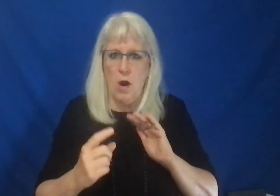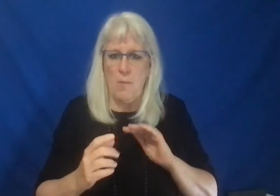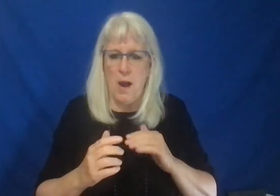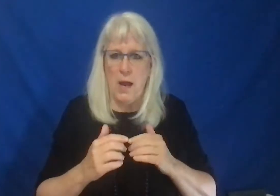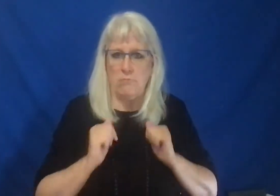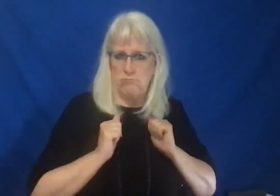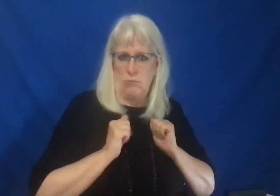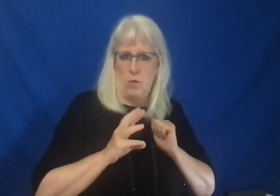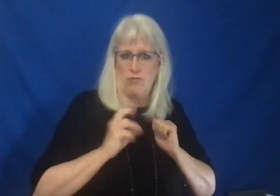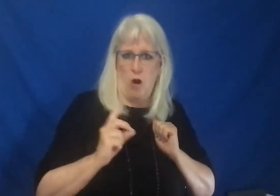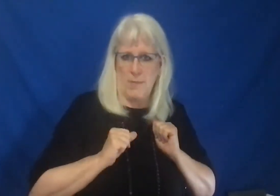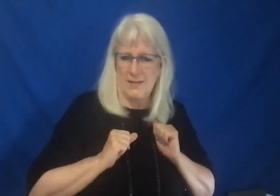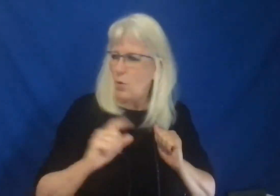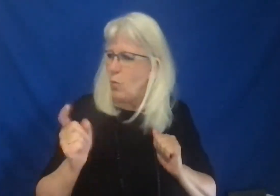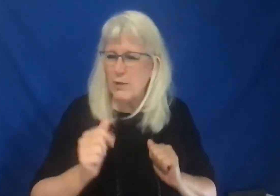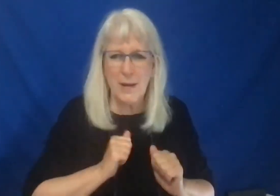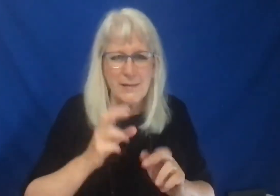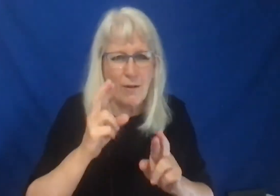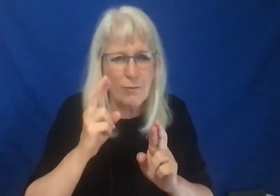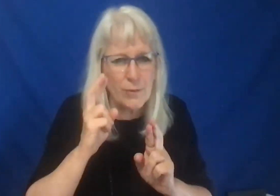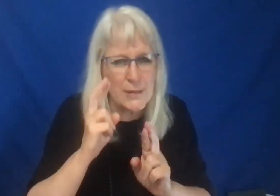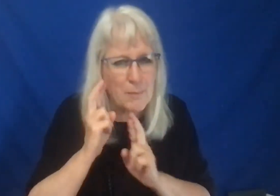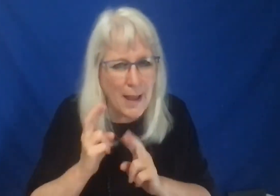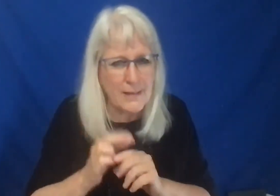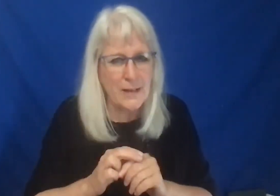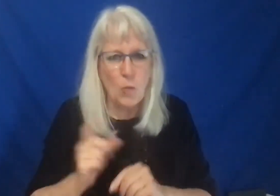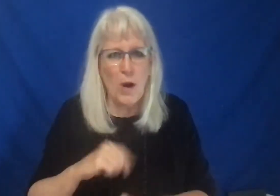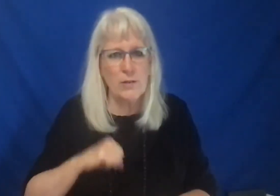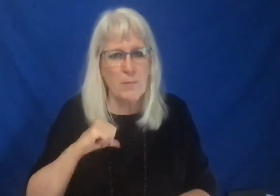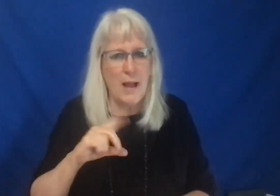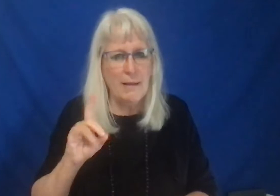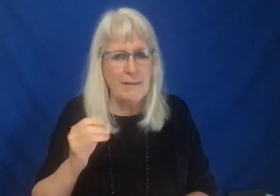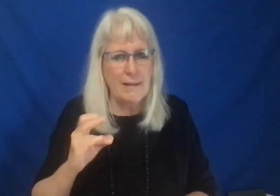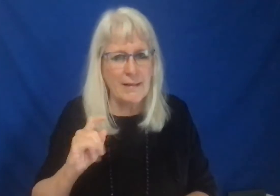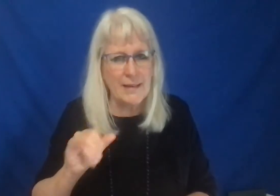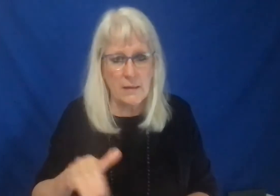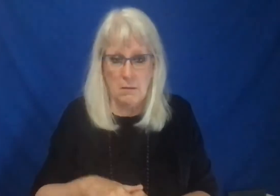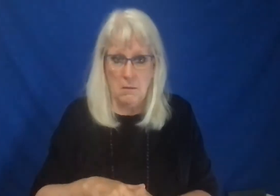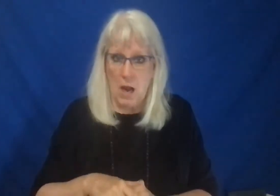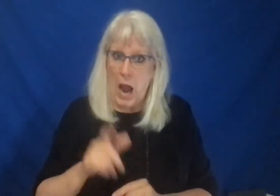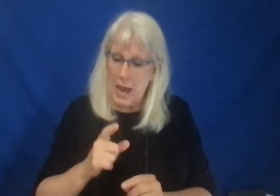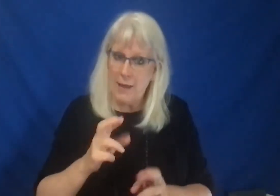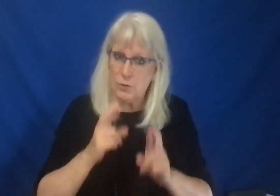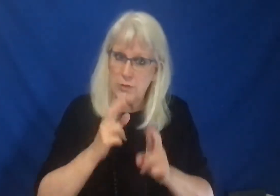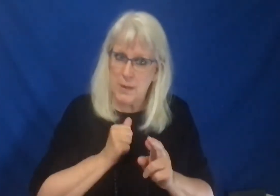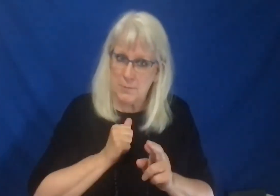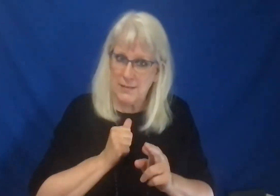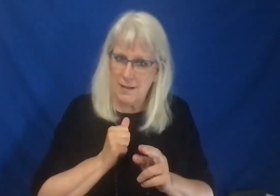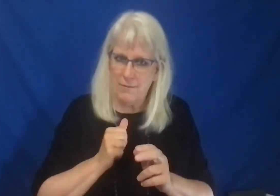my self-respect? Where is my dignity? Because I can't expect others to respect me unless I'm respecting myself.